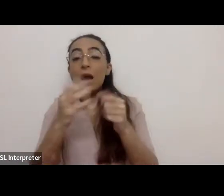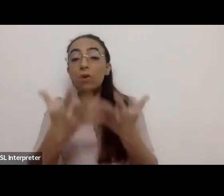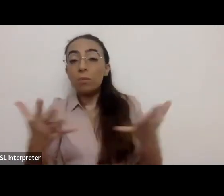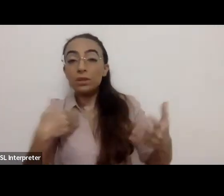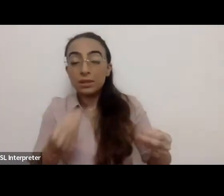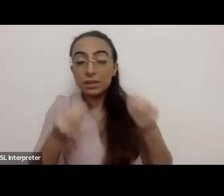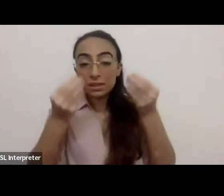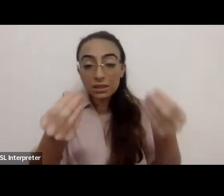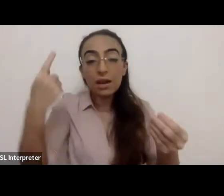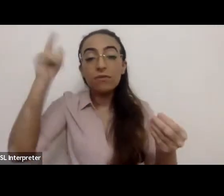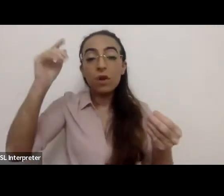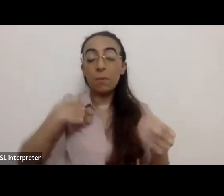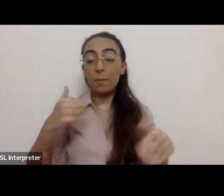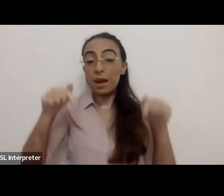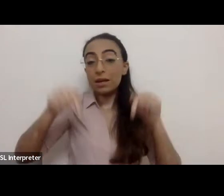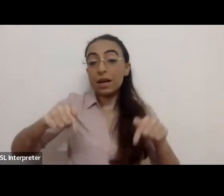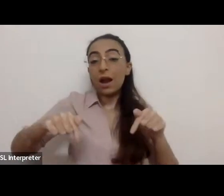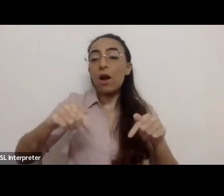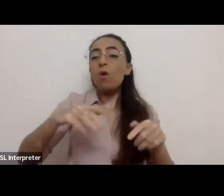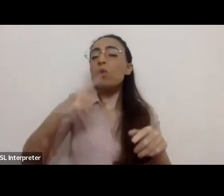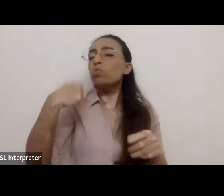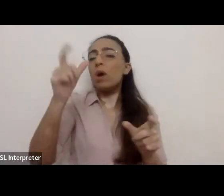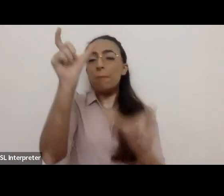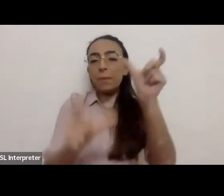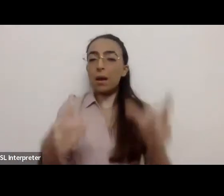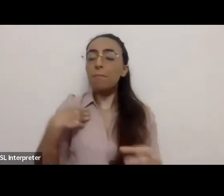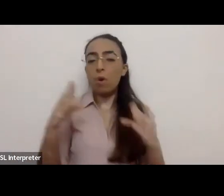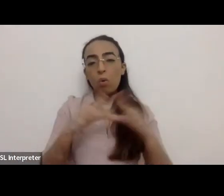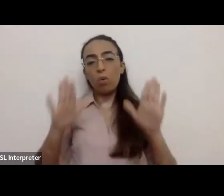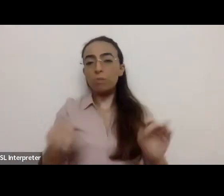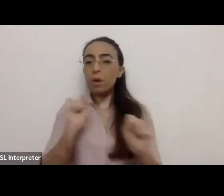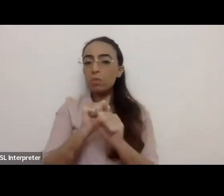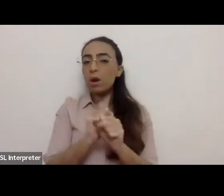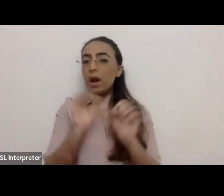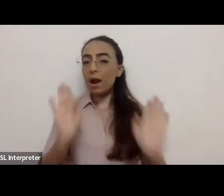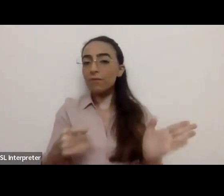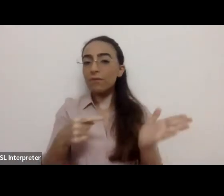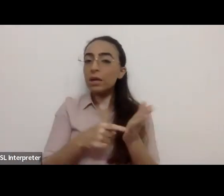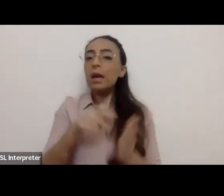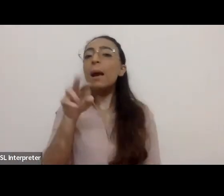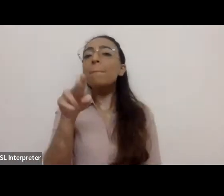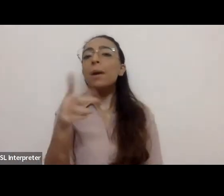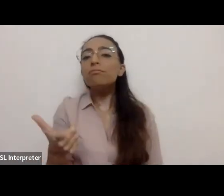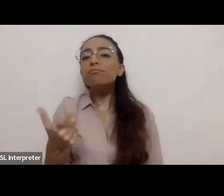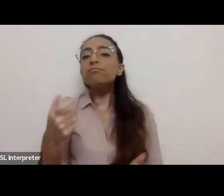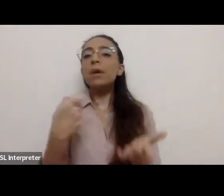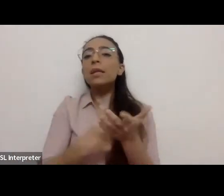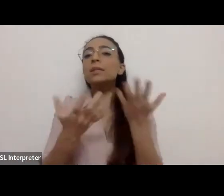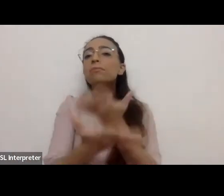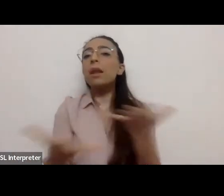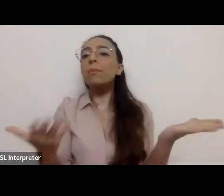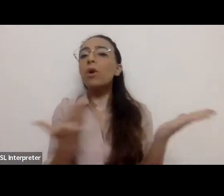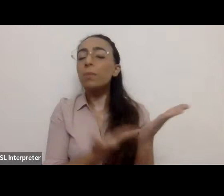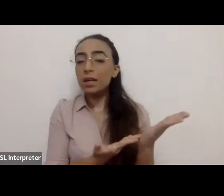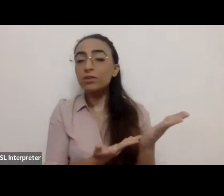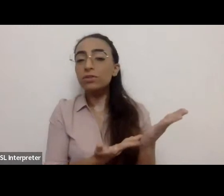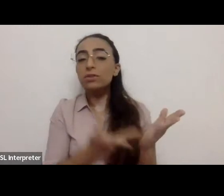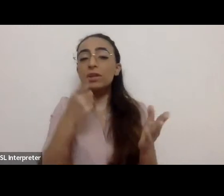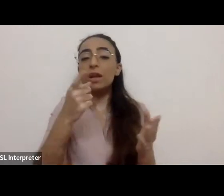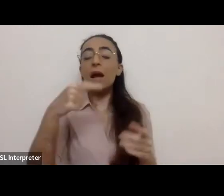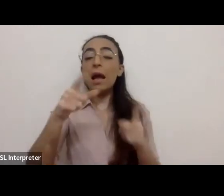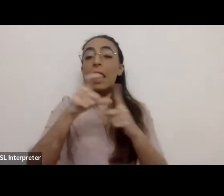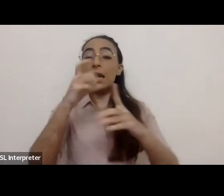us are working from home, and this is what reasonable accommodation is all about. So people with disabilities need